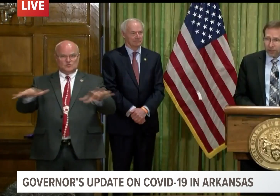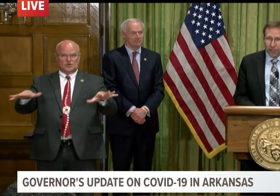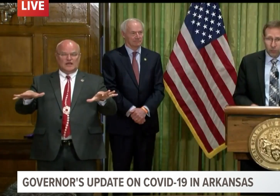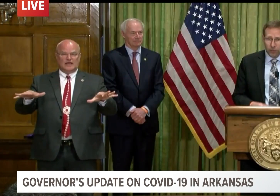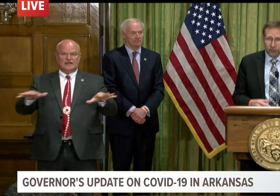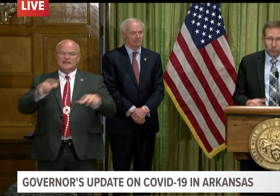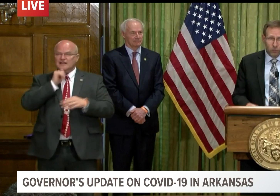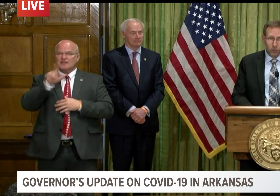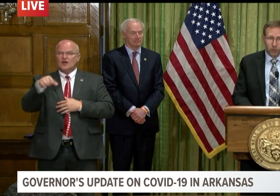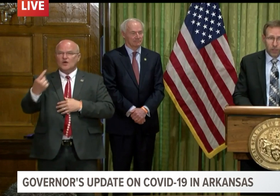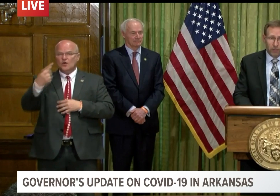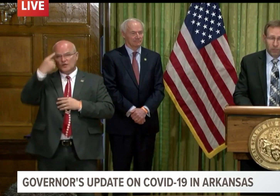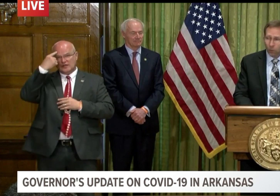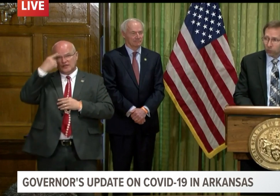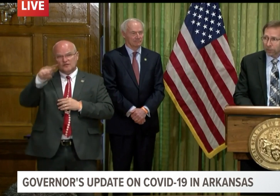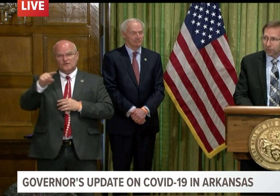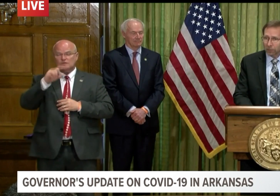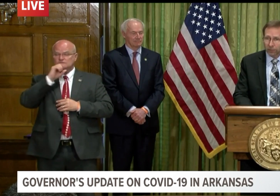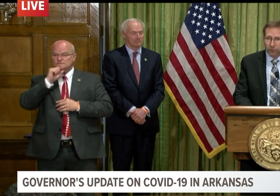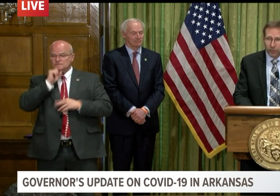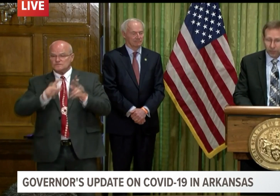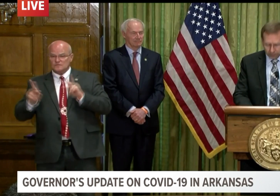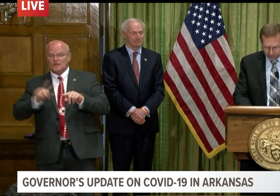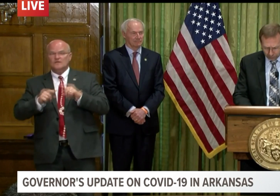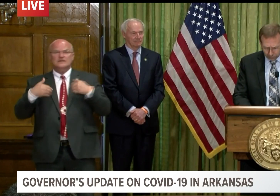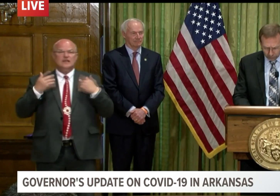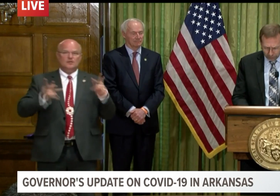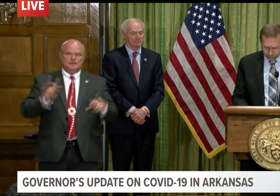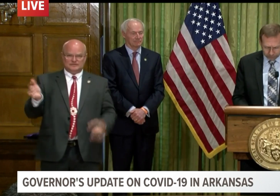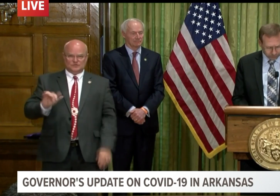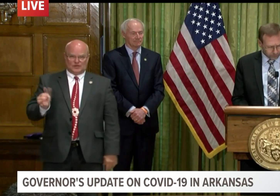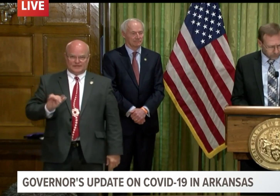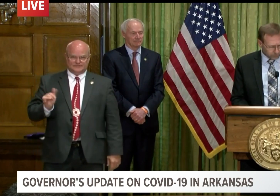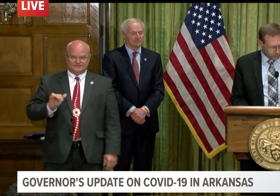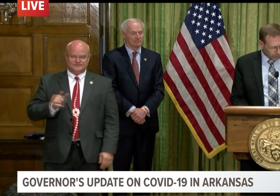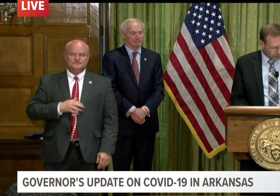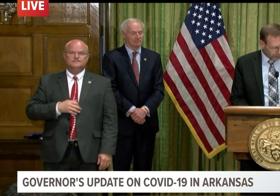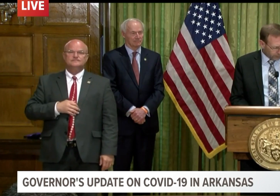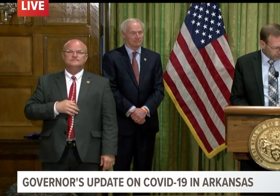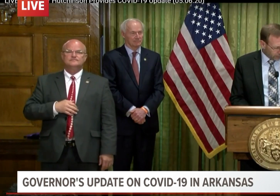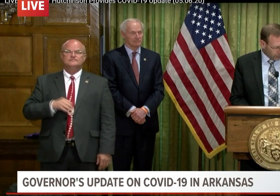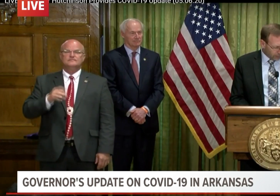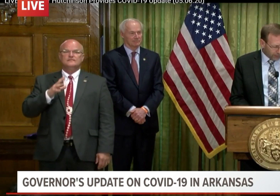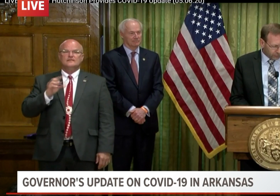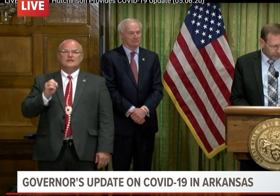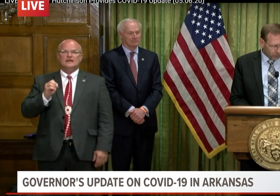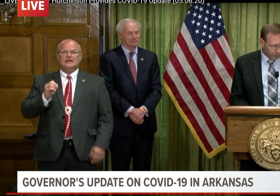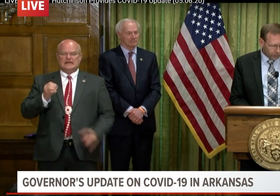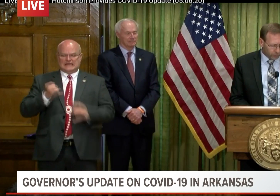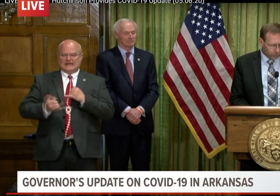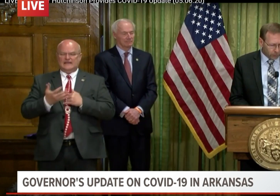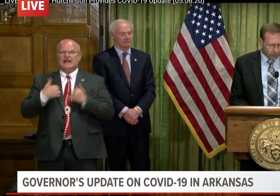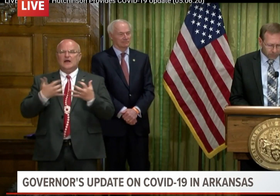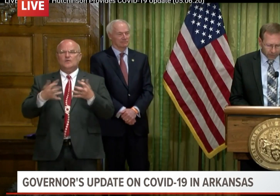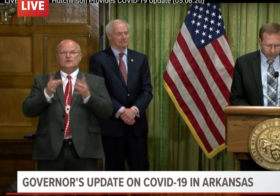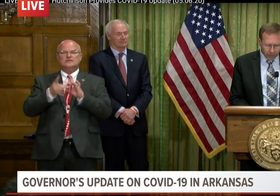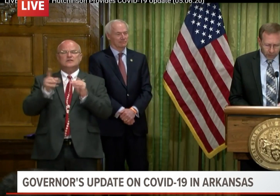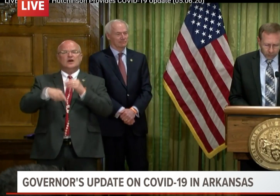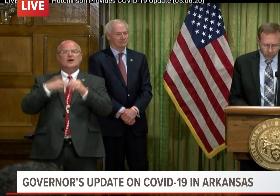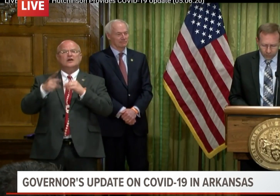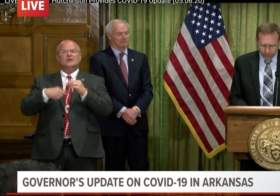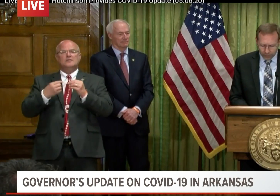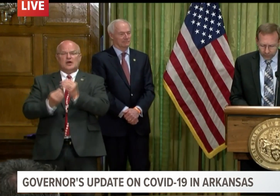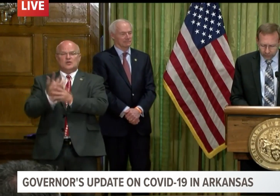not only for older people, but for the younger people as well. And lastly, I wanted to also talk